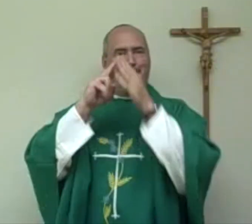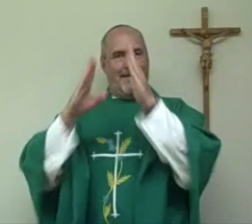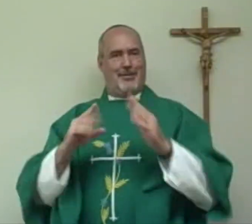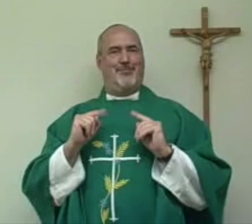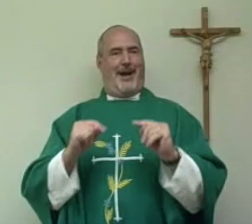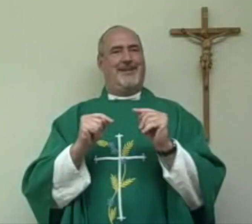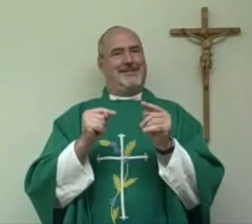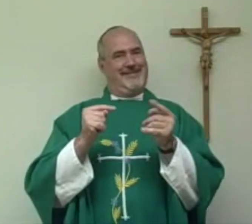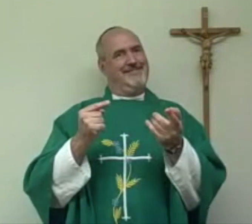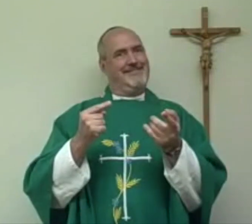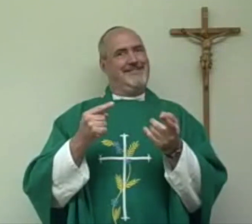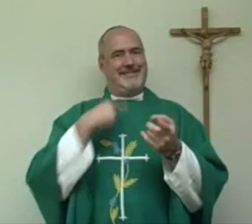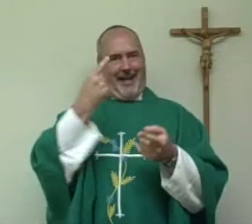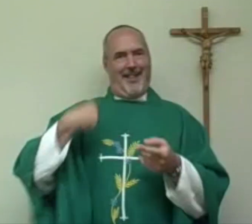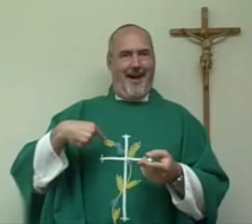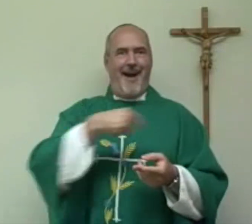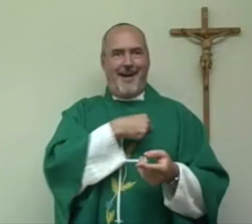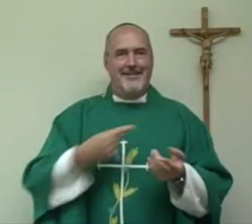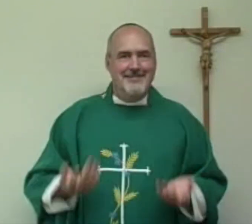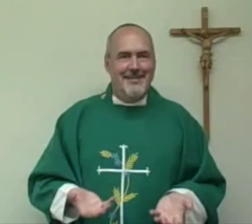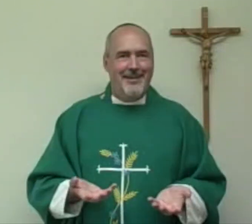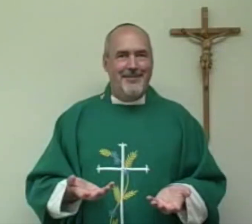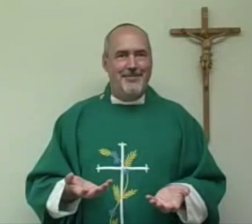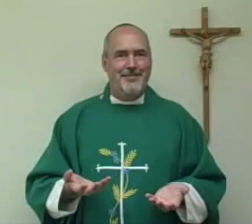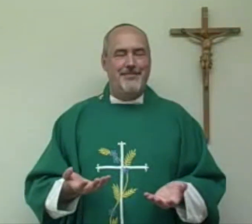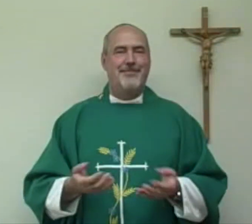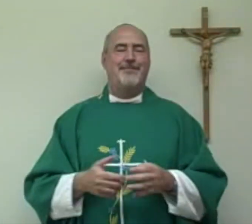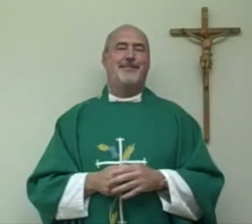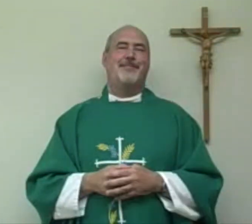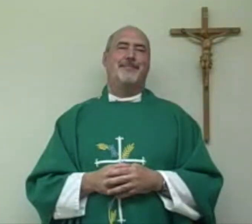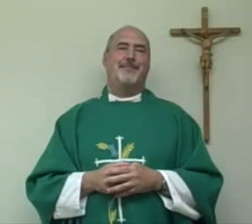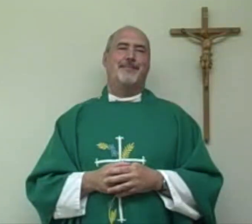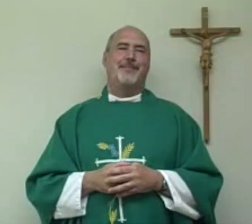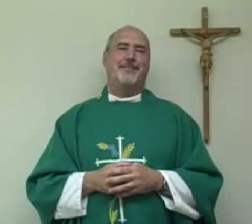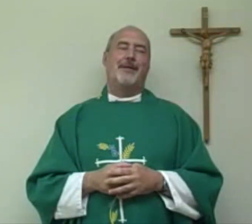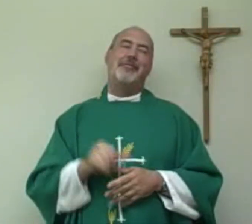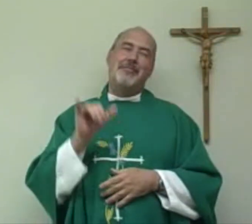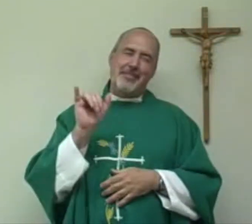holy. And that's God's law that the prophets are trying to teach us.